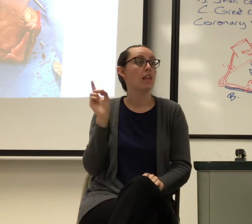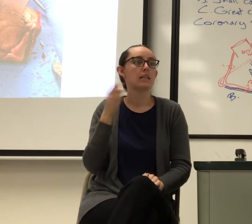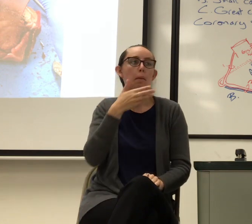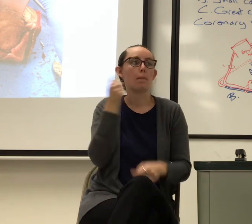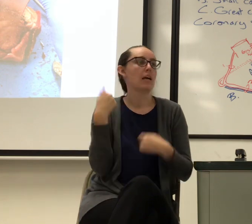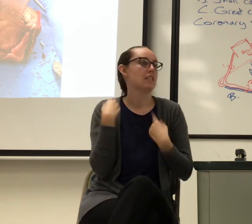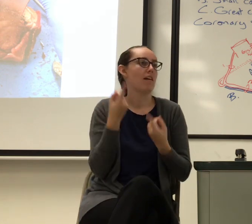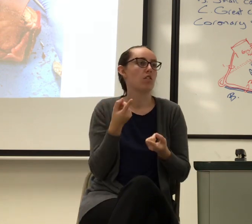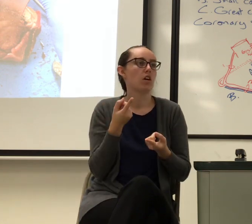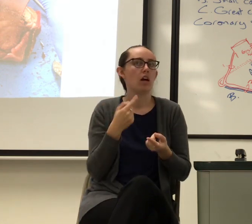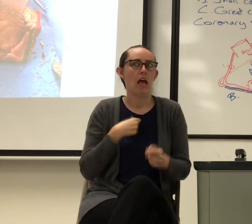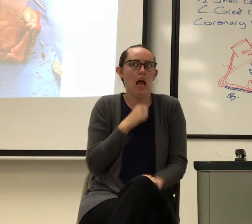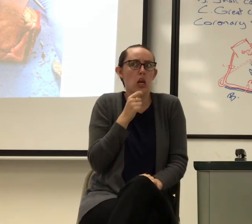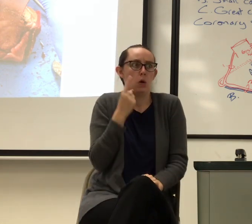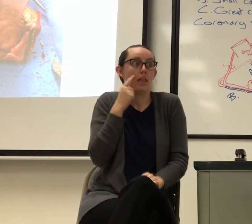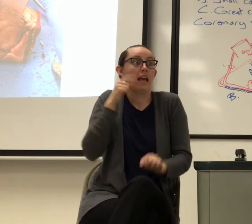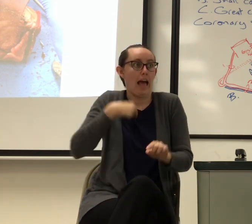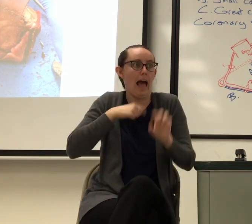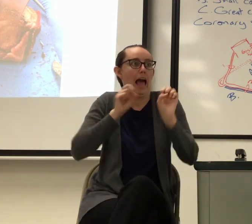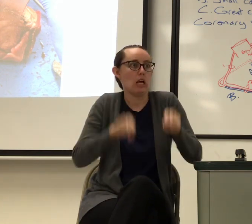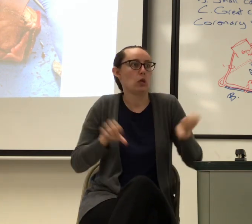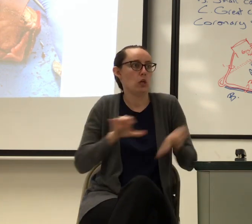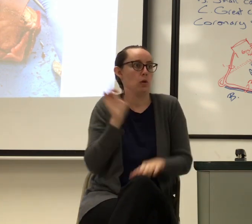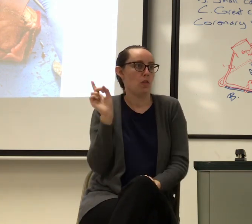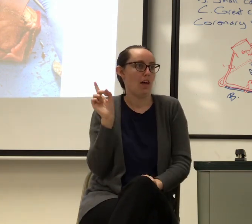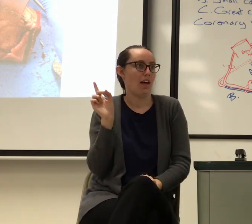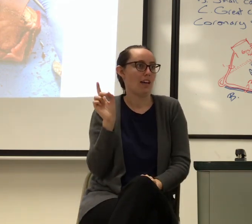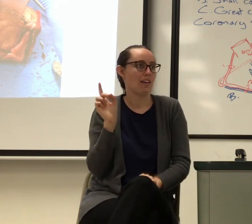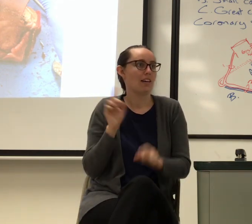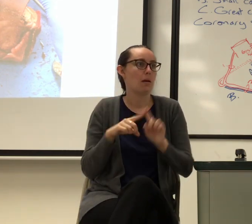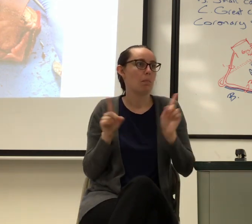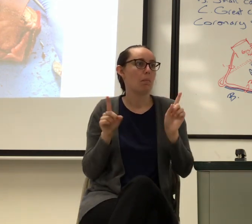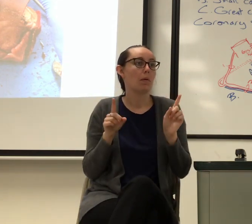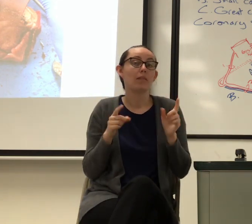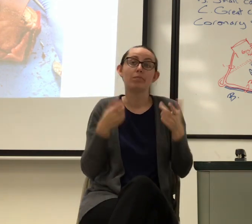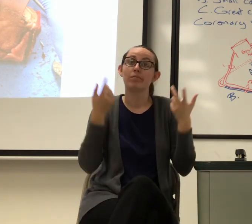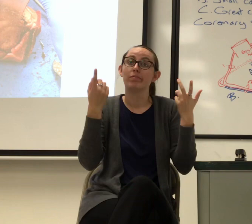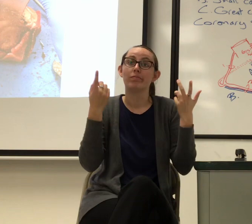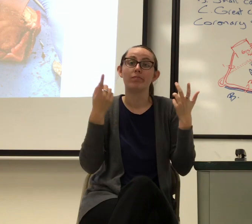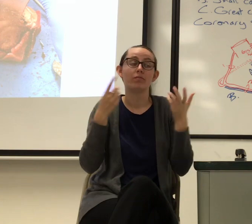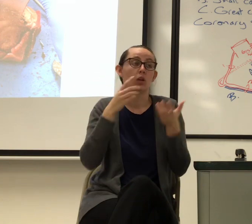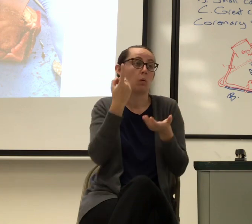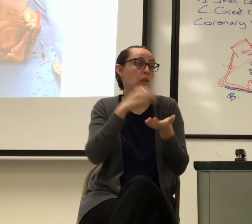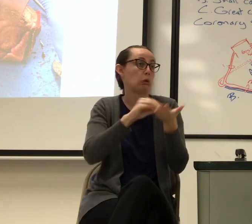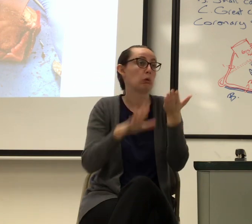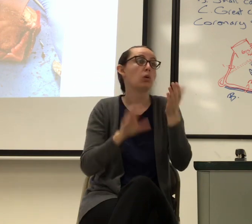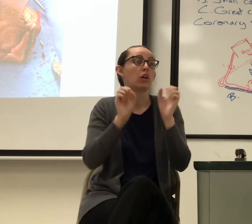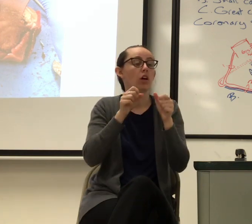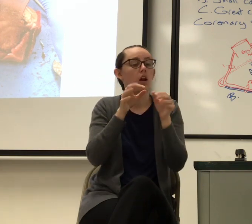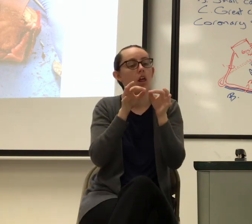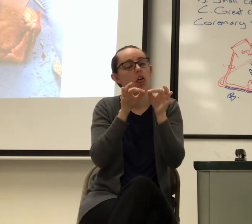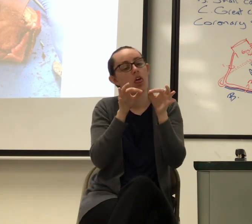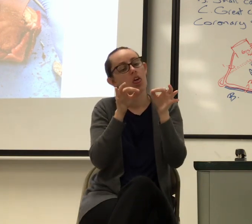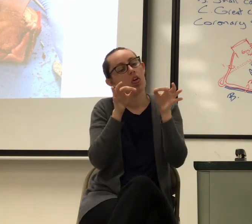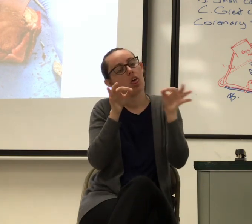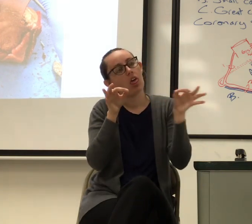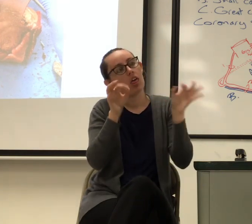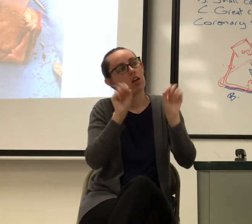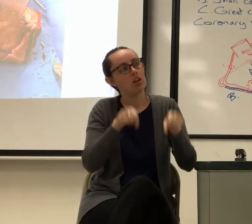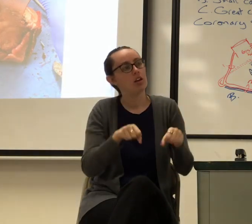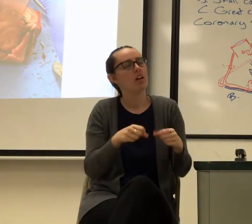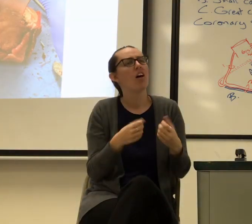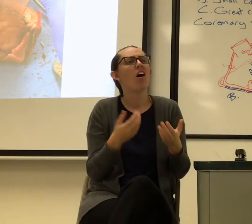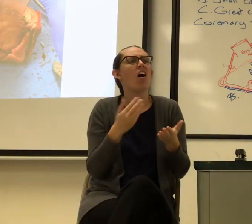you could do that. I don't think I could do that. Somehow they lifted up that whole nice big gland. Sometimes a lot of you do it and you pull like meat with